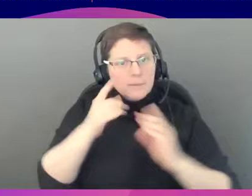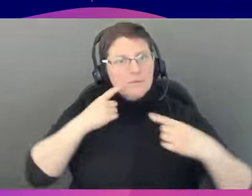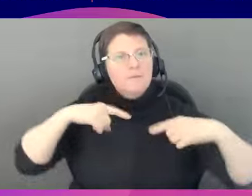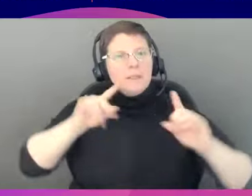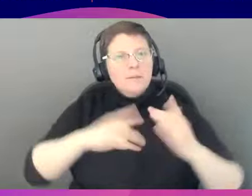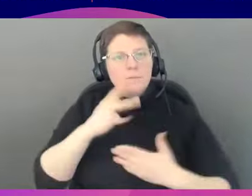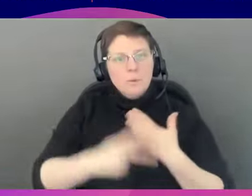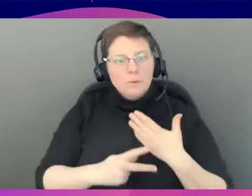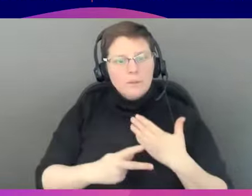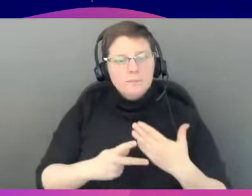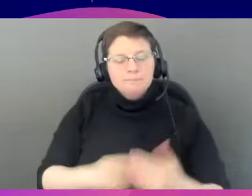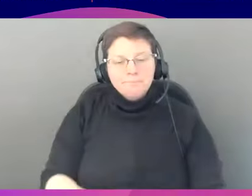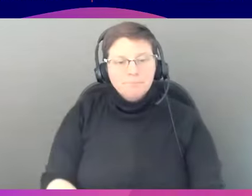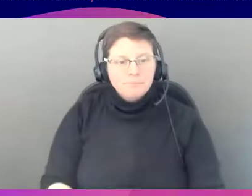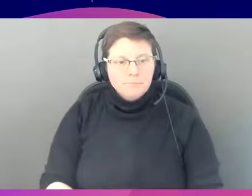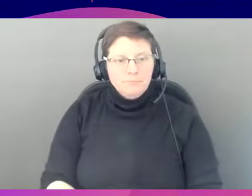animals.